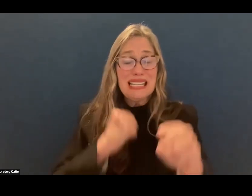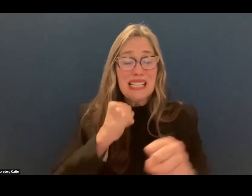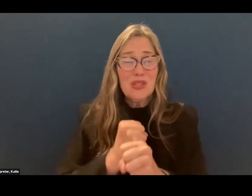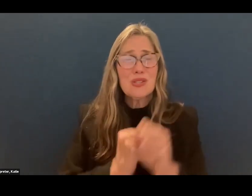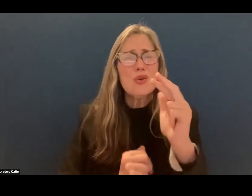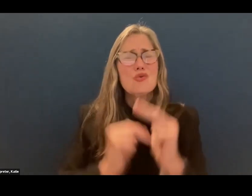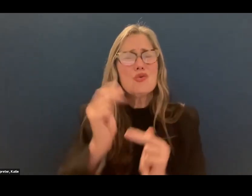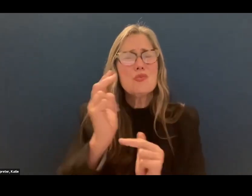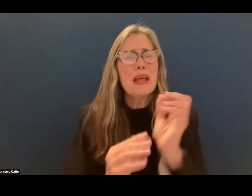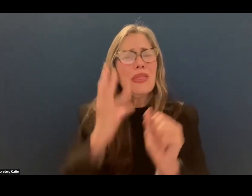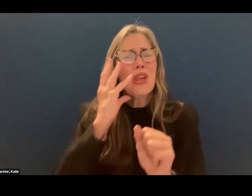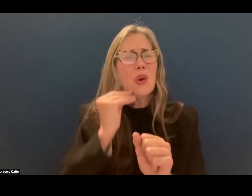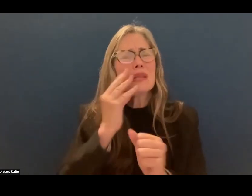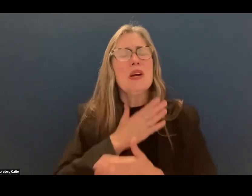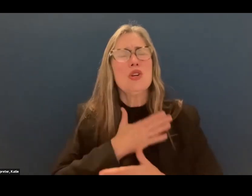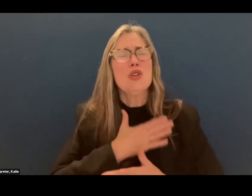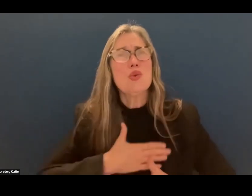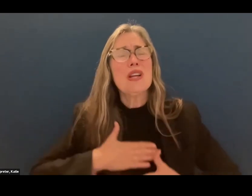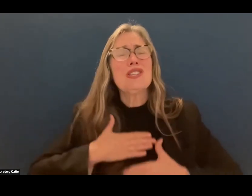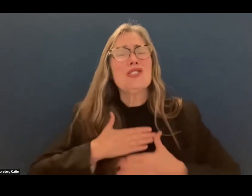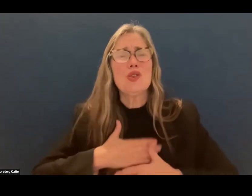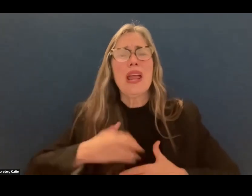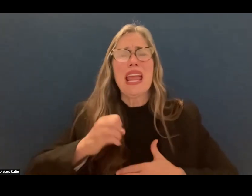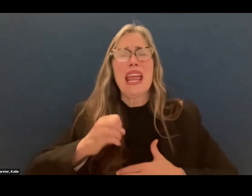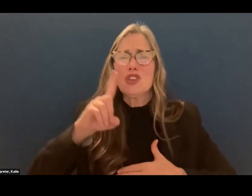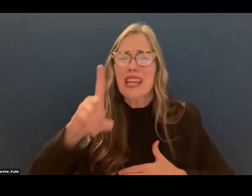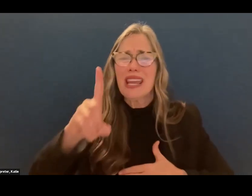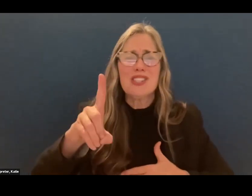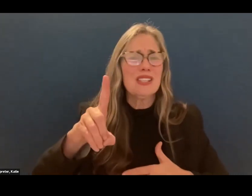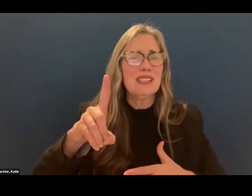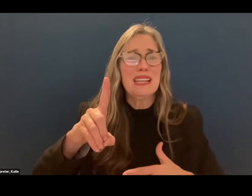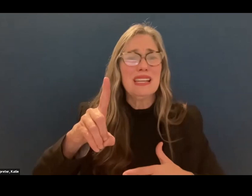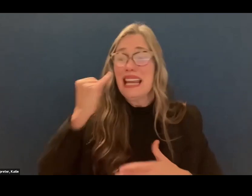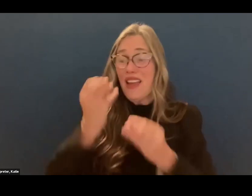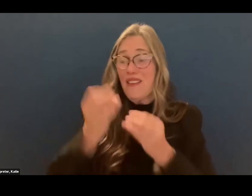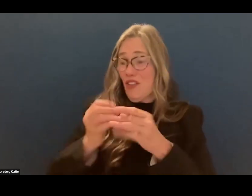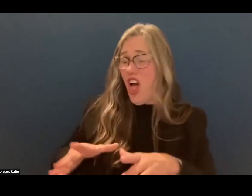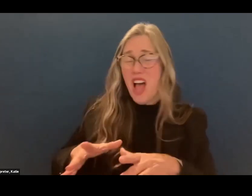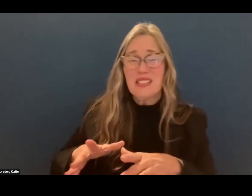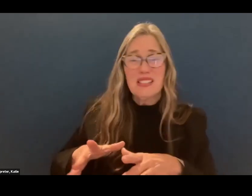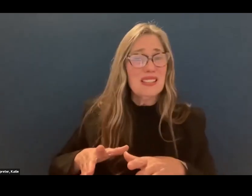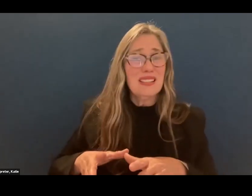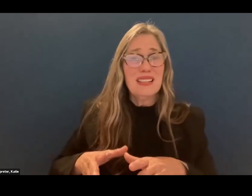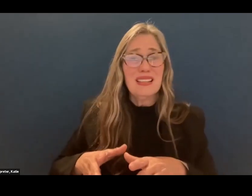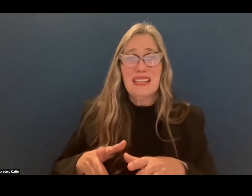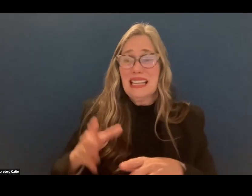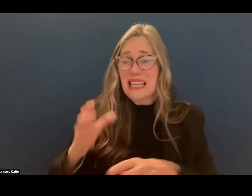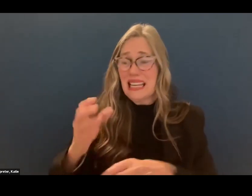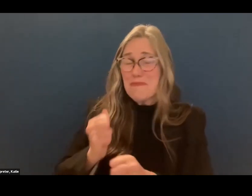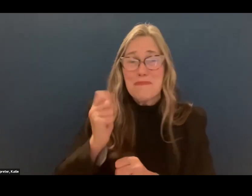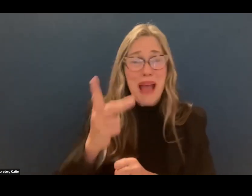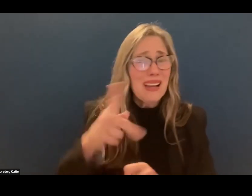forward. There can be no doubt that their safety, their educational